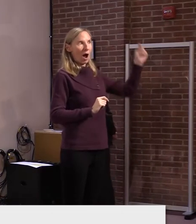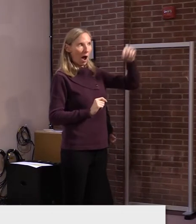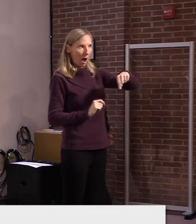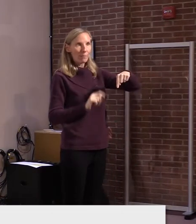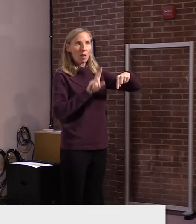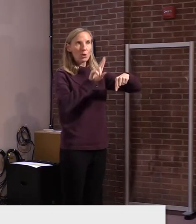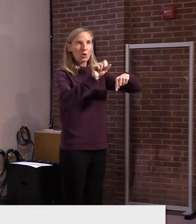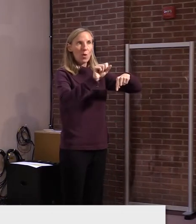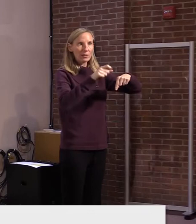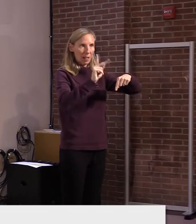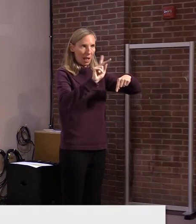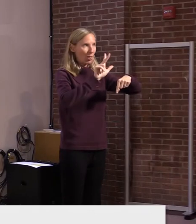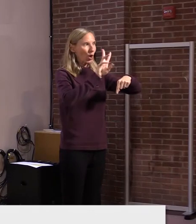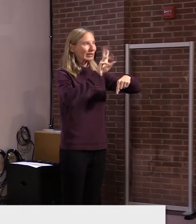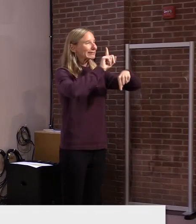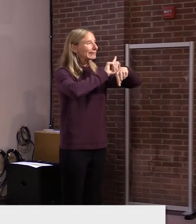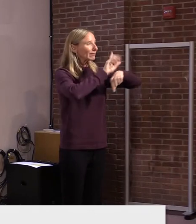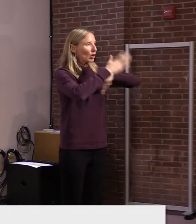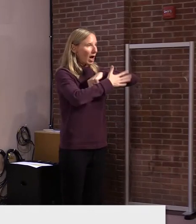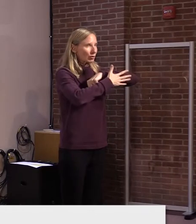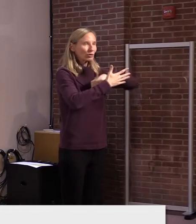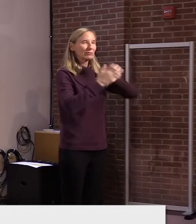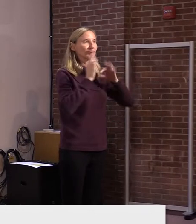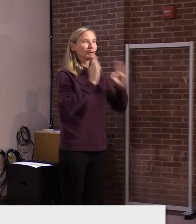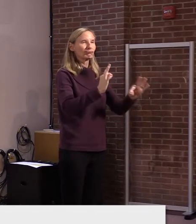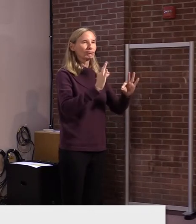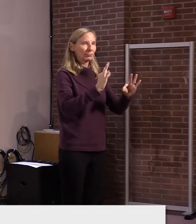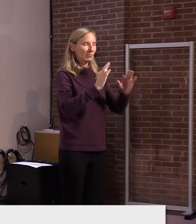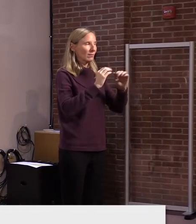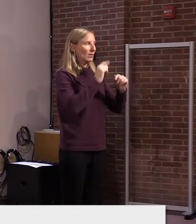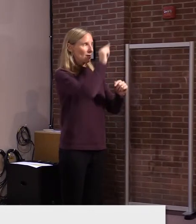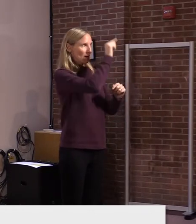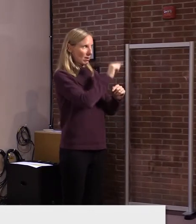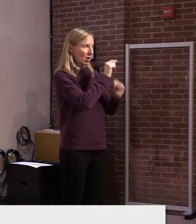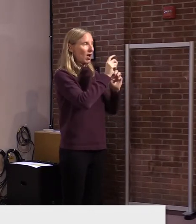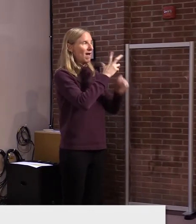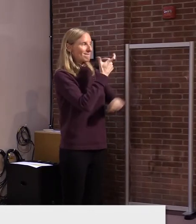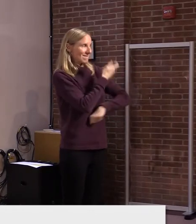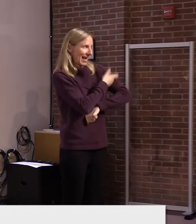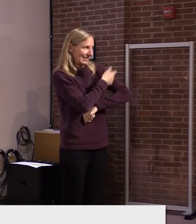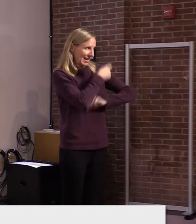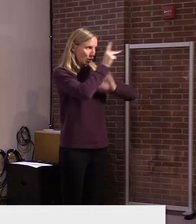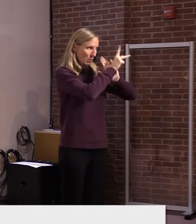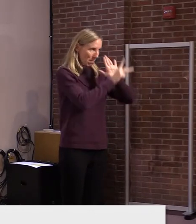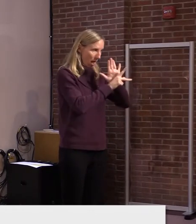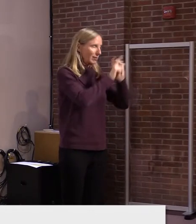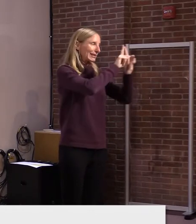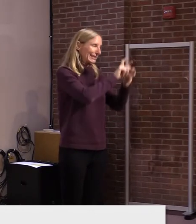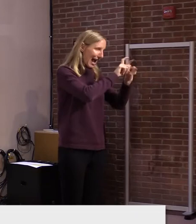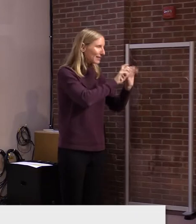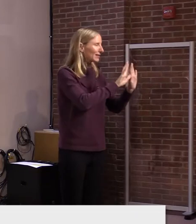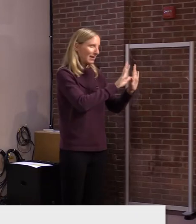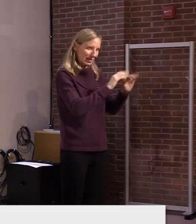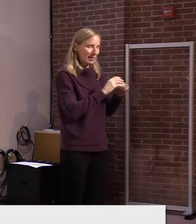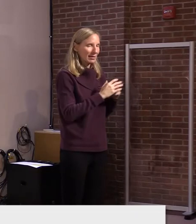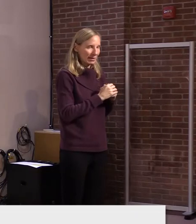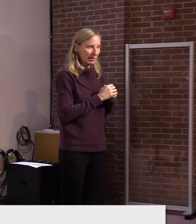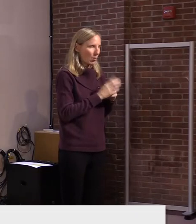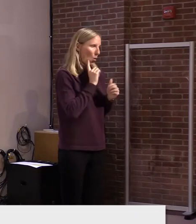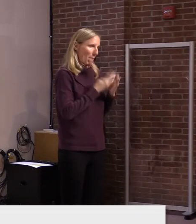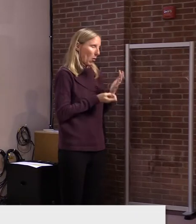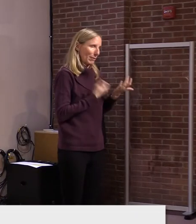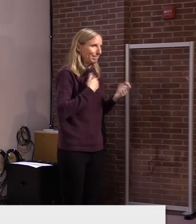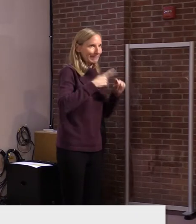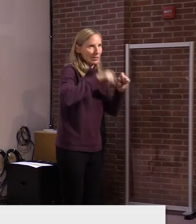the United States and with a certain vaccination policy or testing, I'm not sure which, and maybe